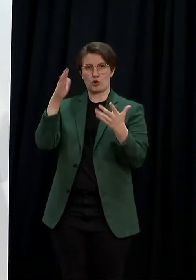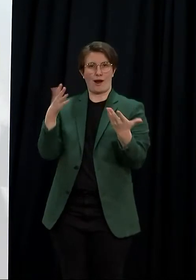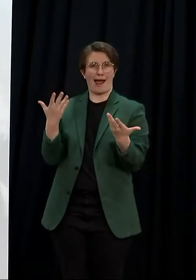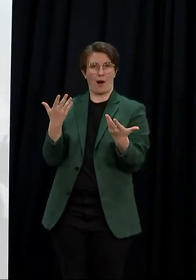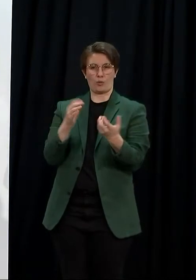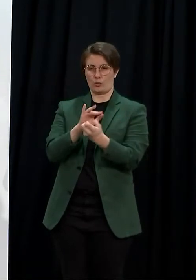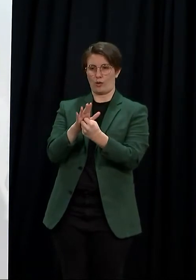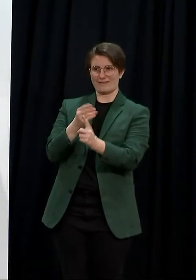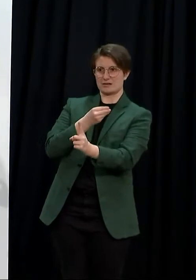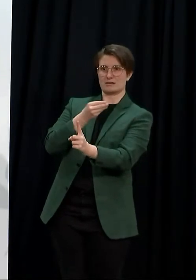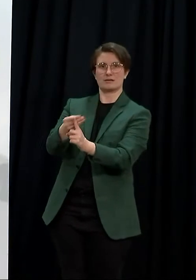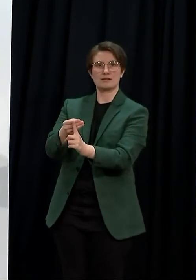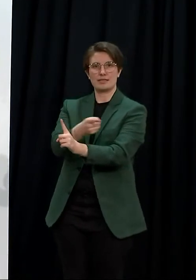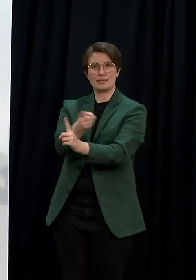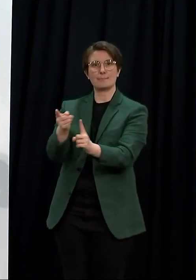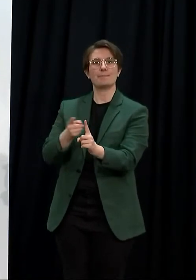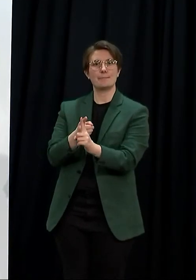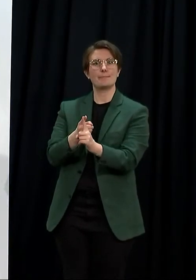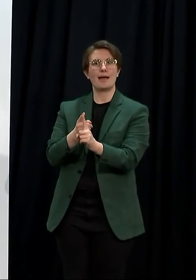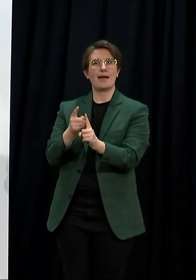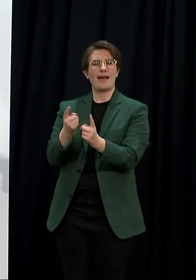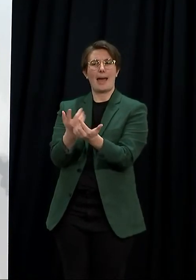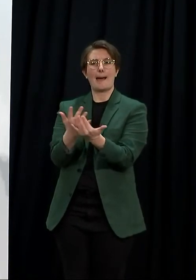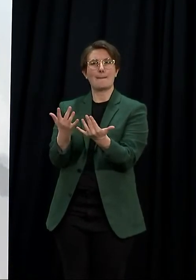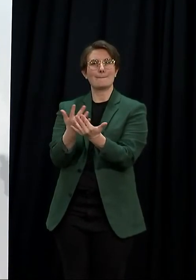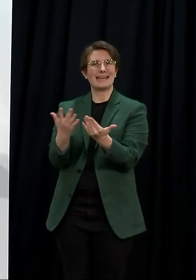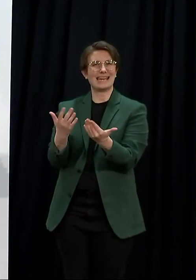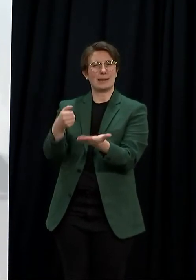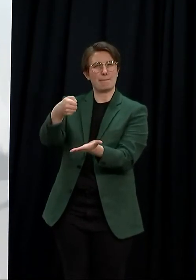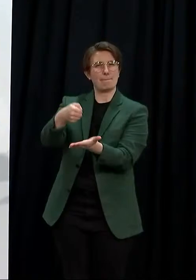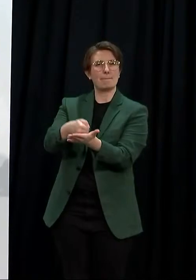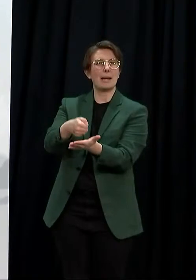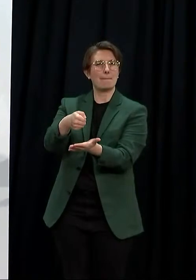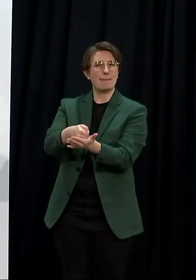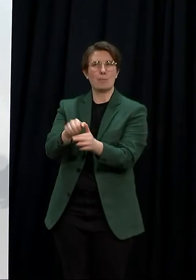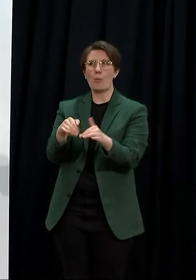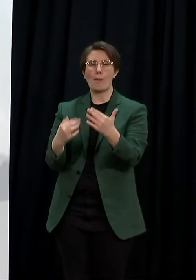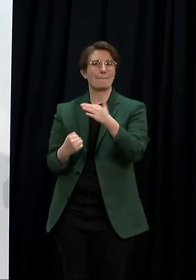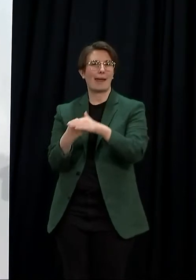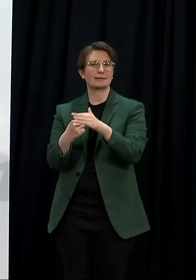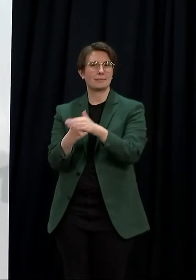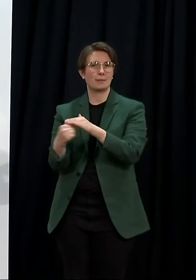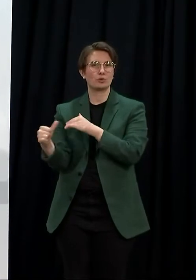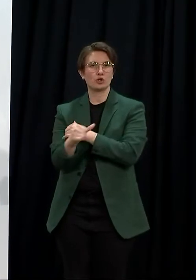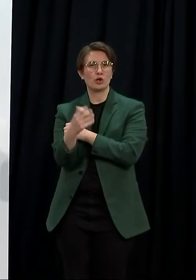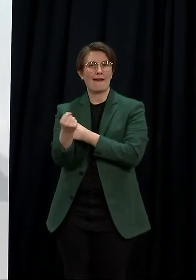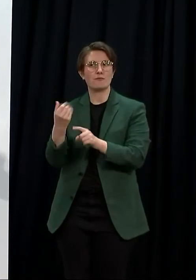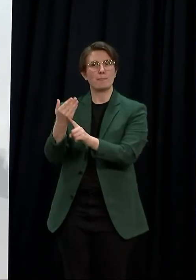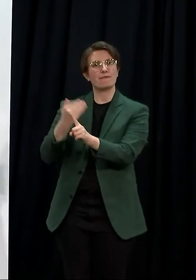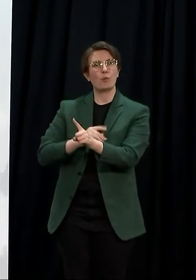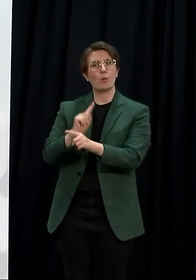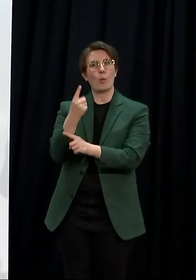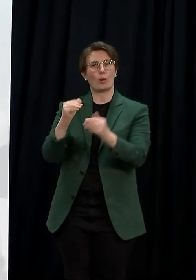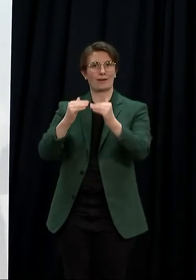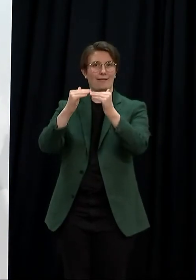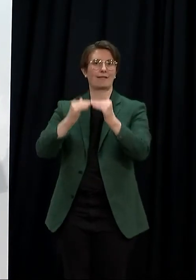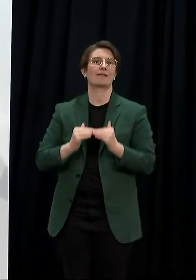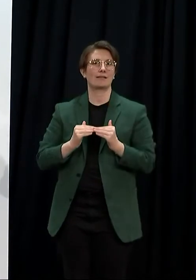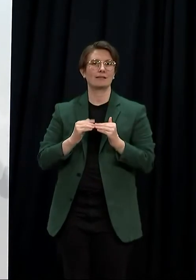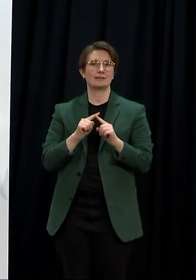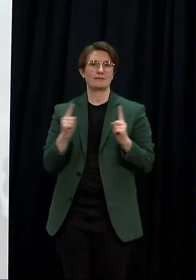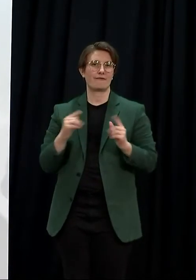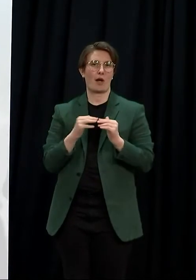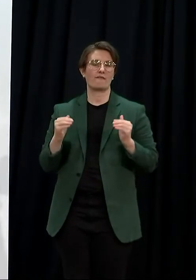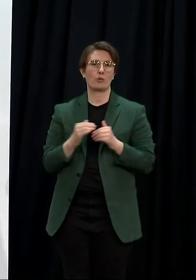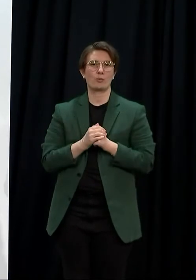you know, potential red flags of undetected transmission out there, do you feel safe moving Auckland to 3? For me, it's always about